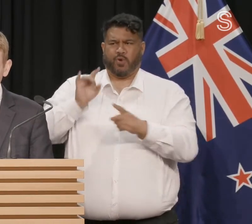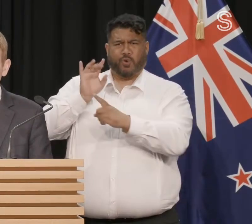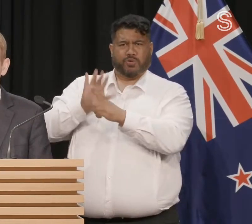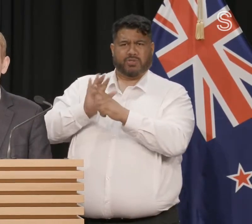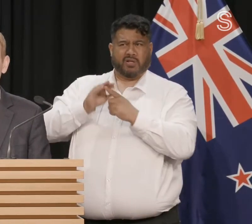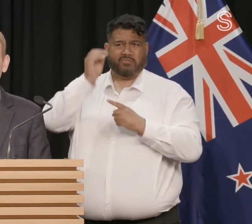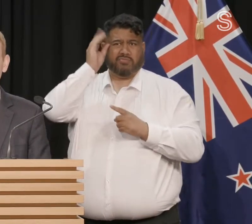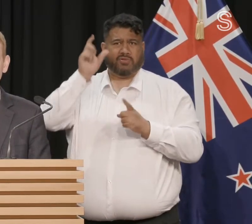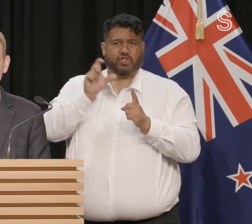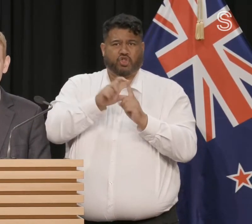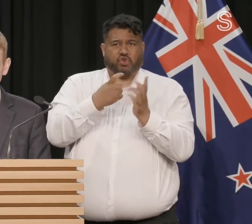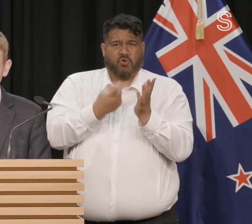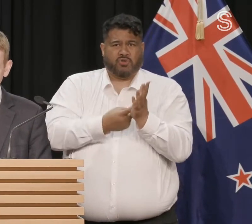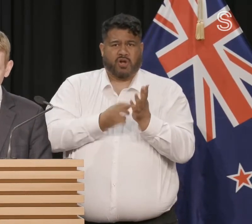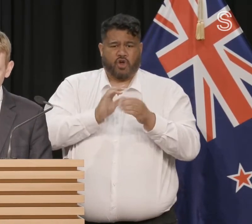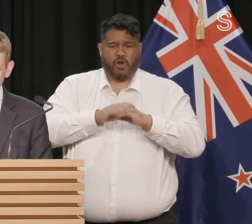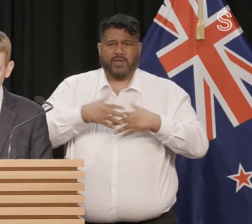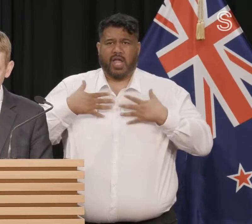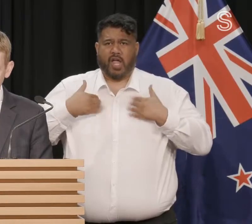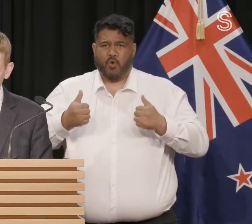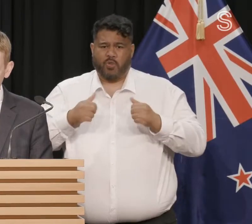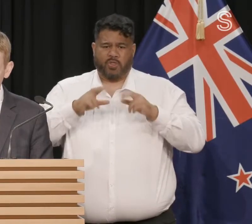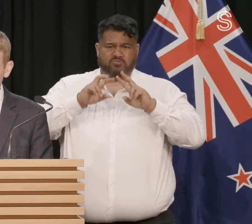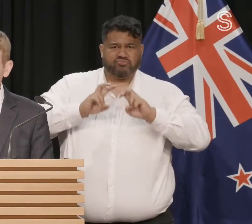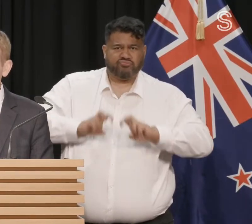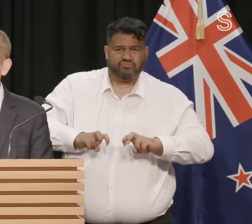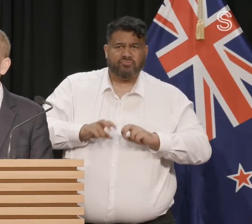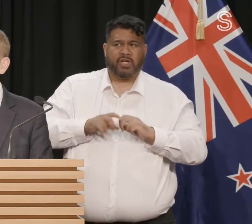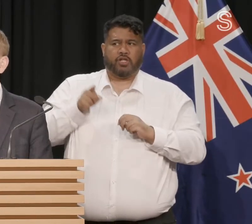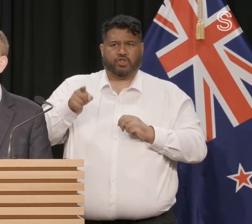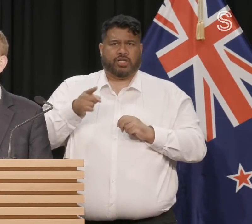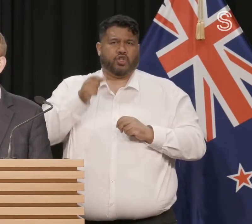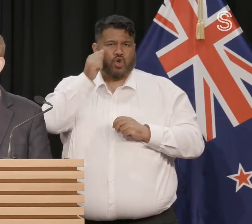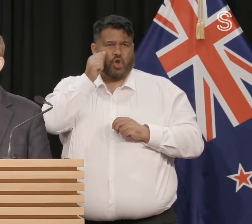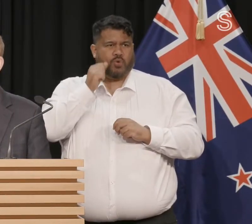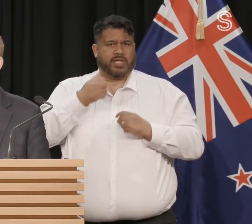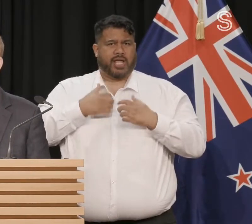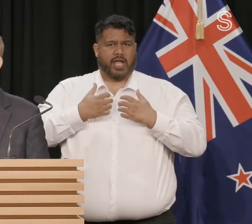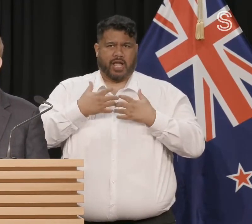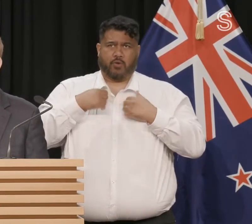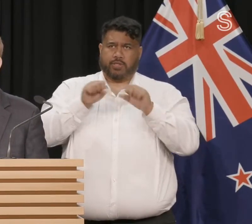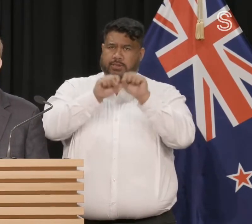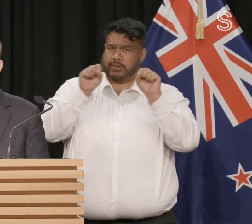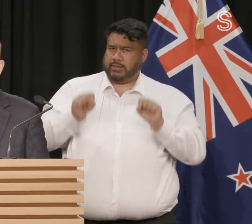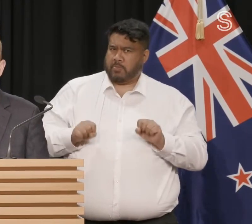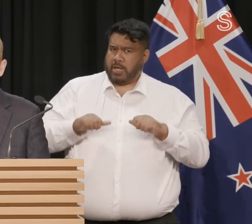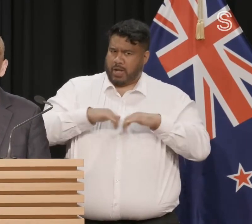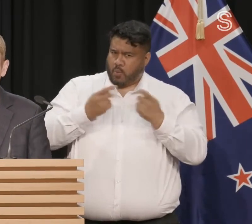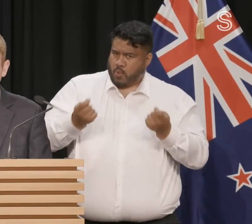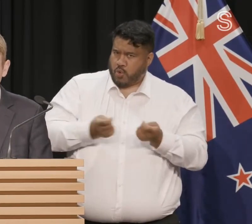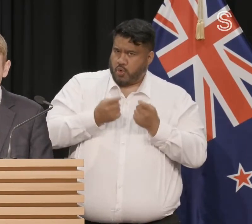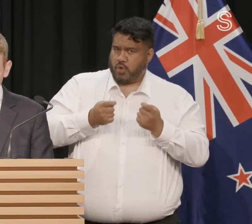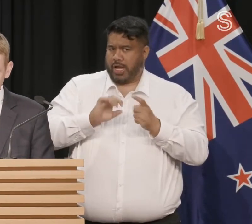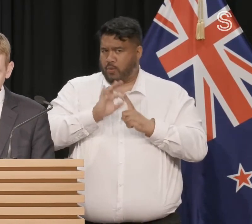she brings almost 20 years of knowledge of how our health system works and, of course, how it can be